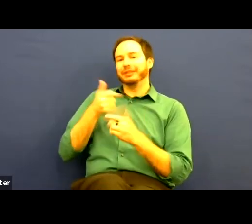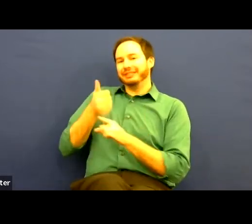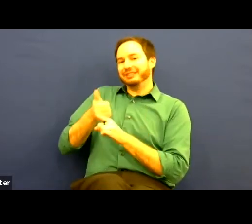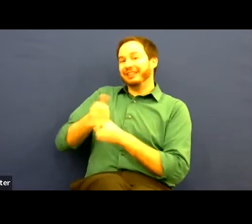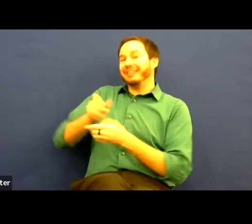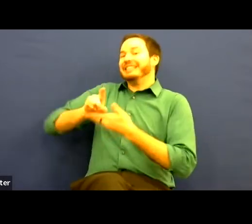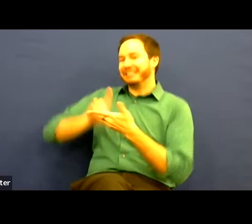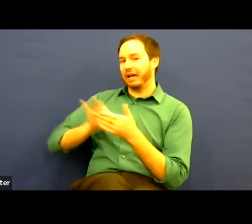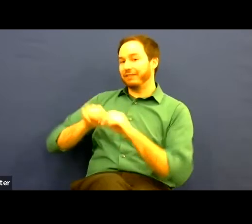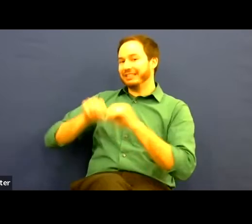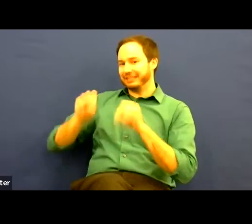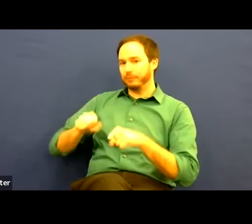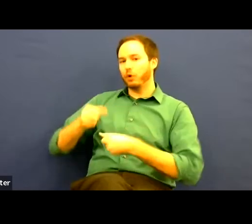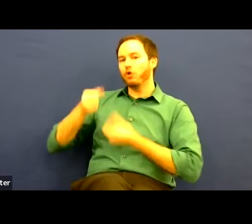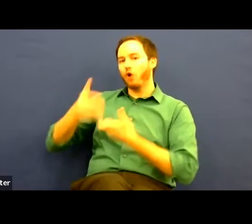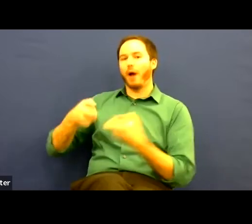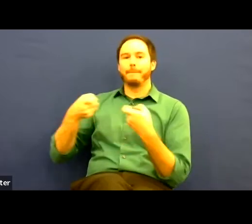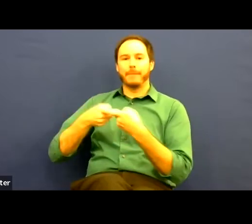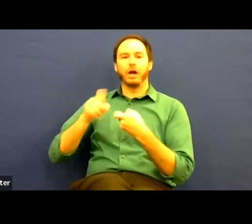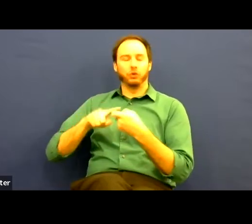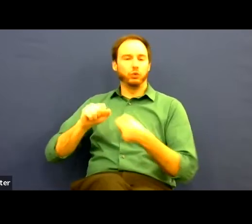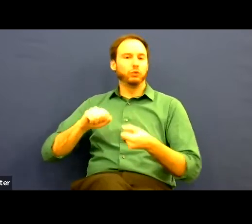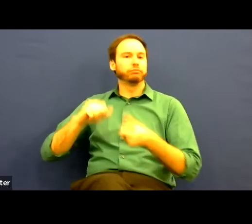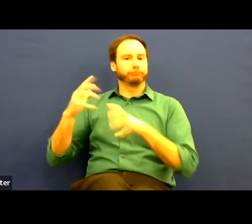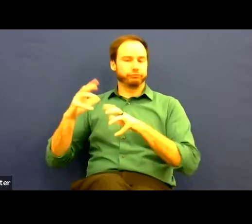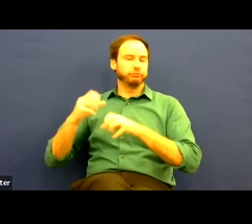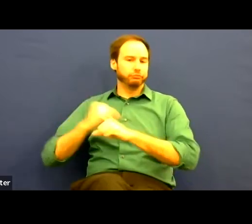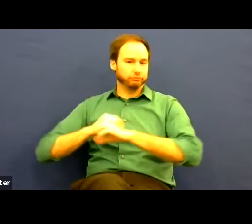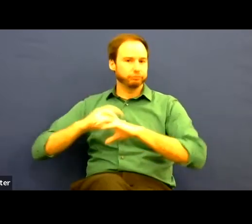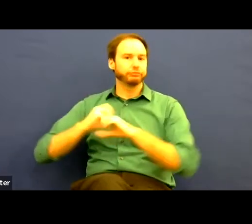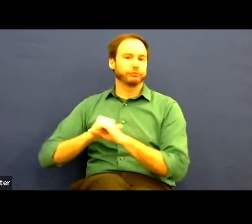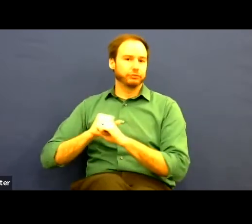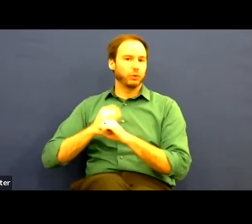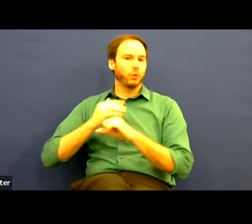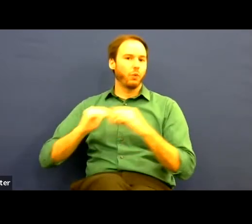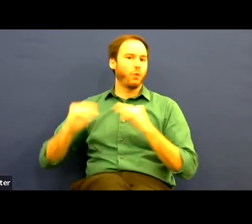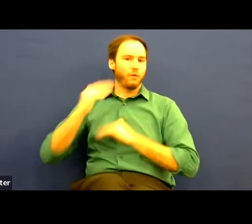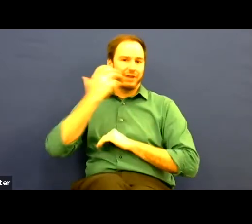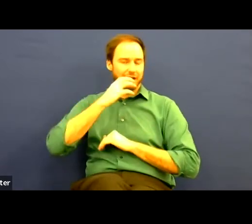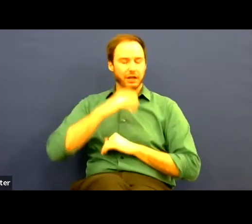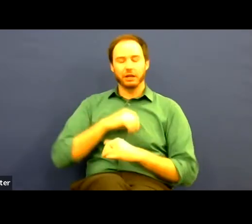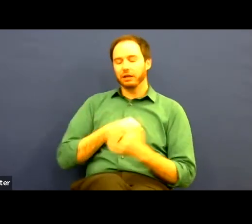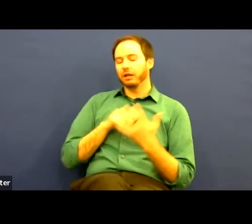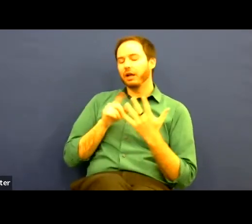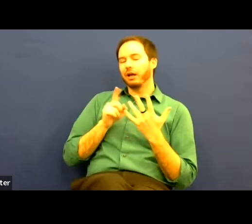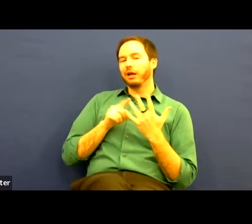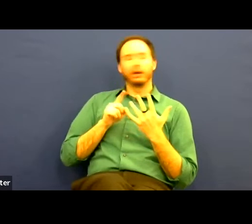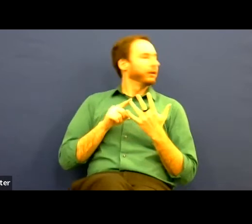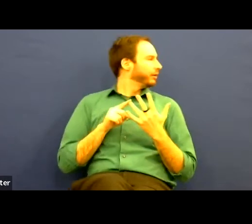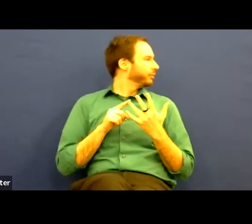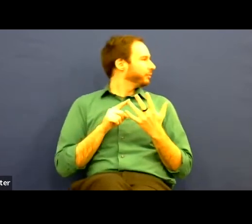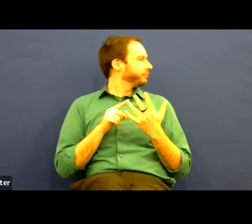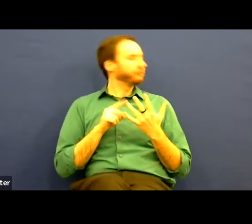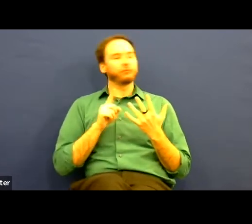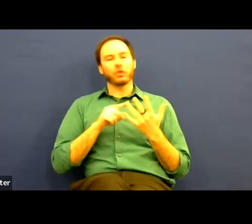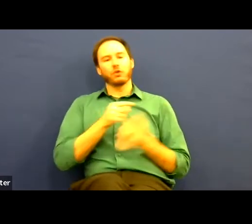that allows that short circuit and overheating to occur. Right, which is why I was asking about the